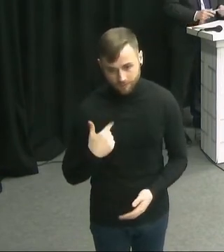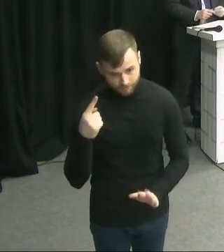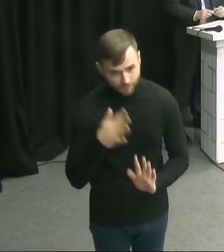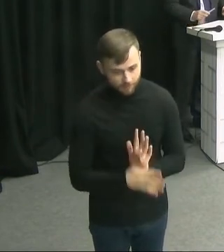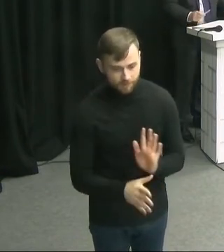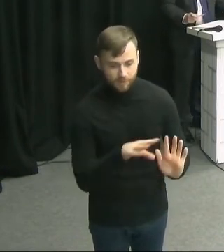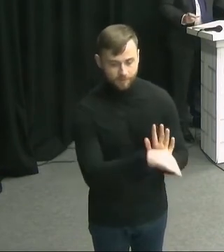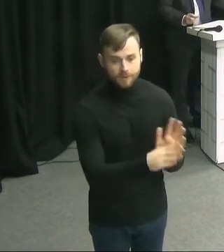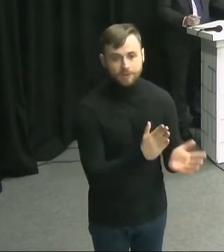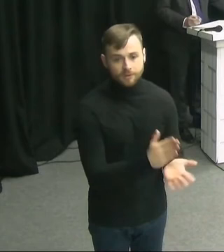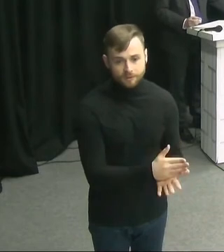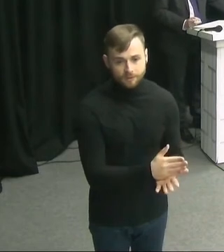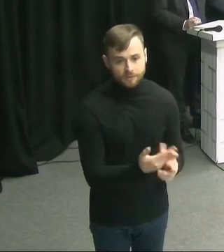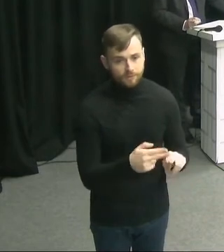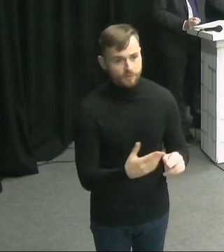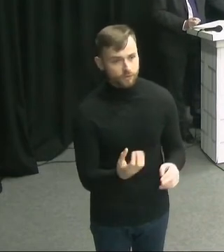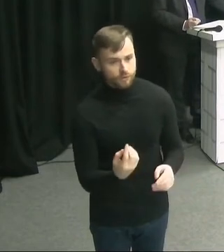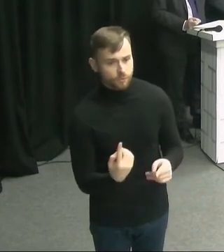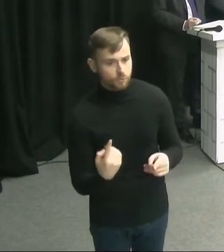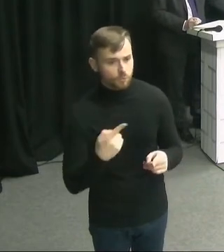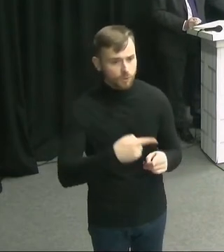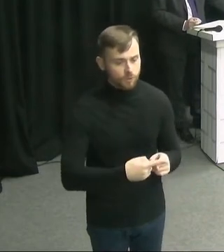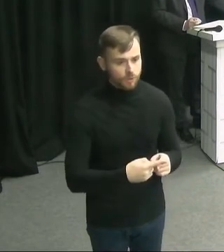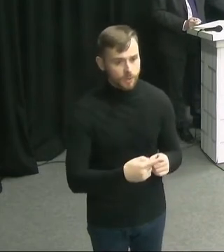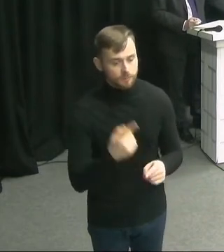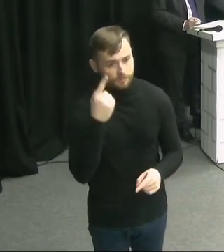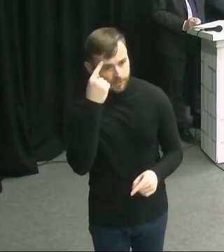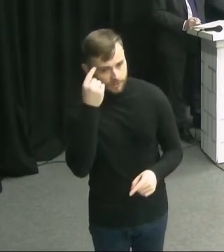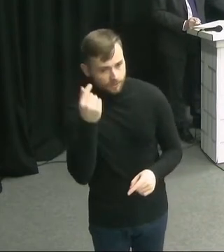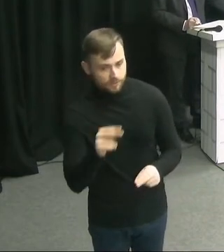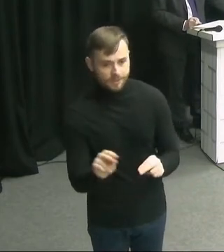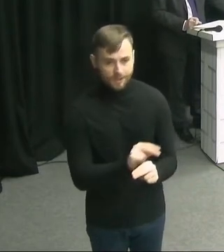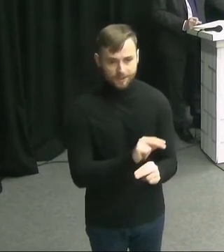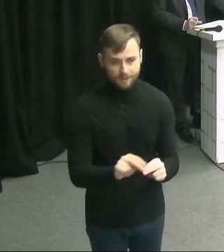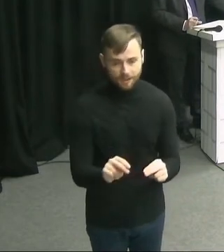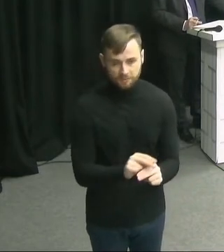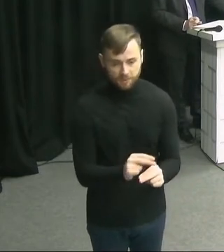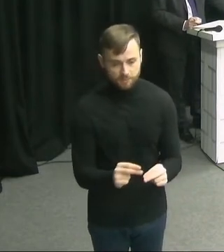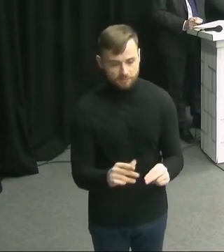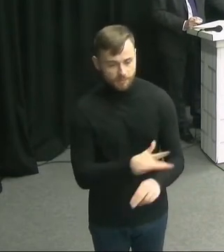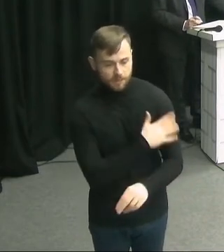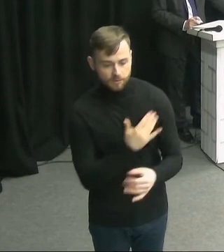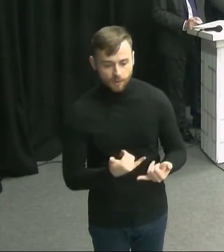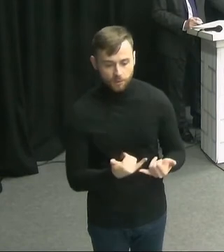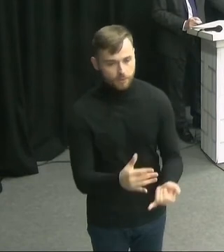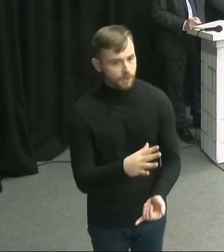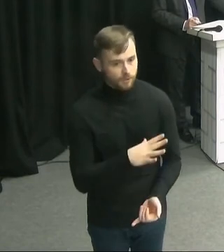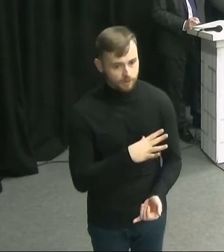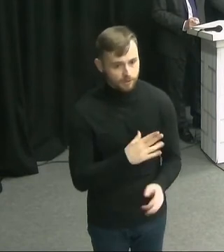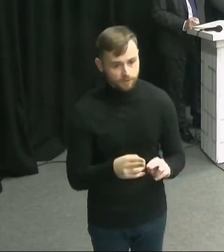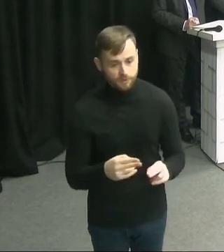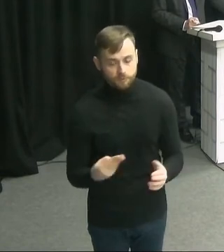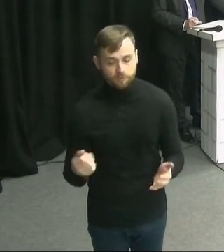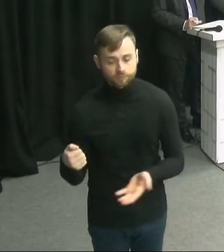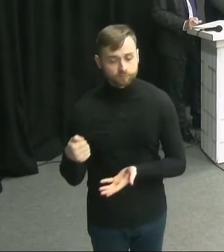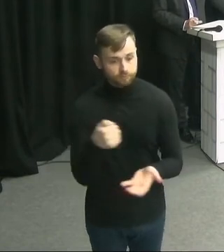Professor Zhukauskas, I cannot sign my name under the statement because there is already services provided, psychological services